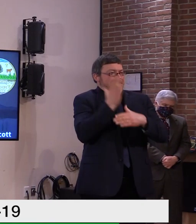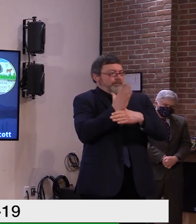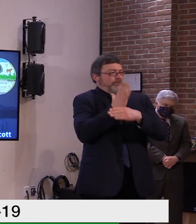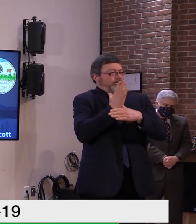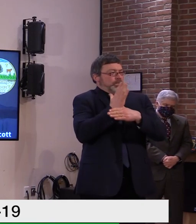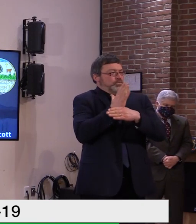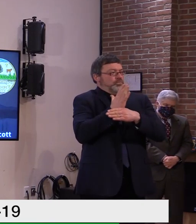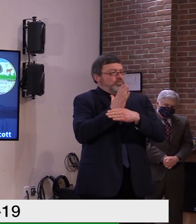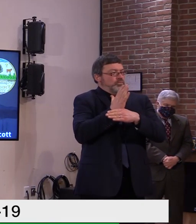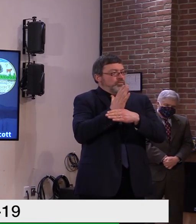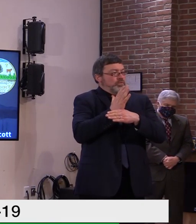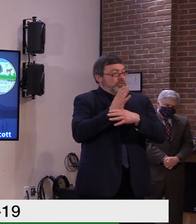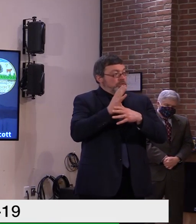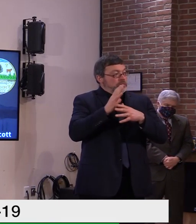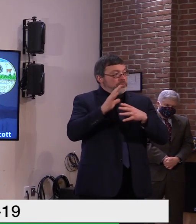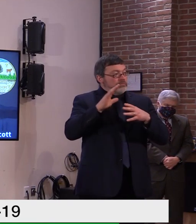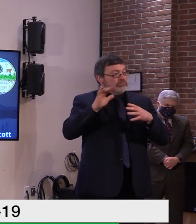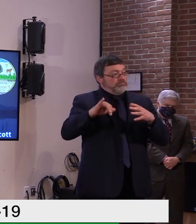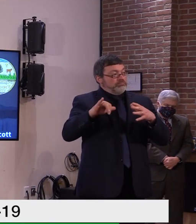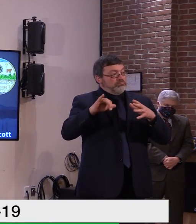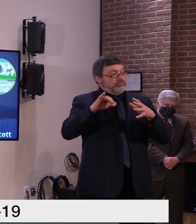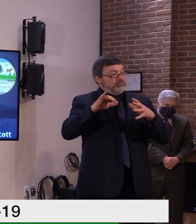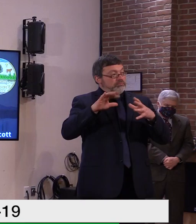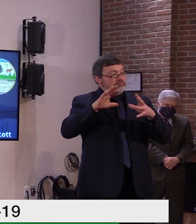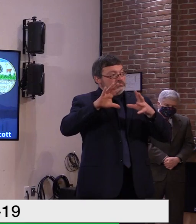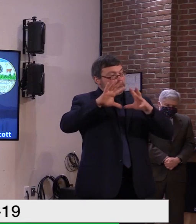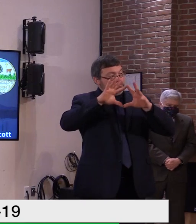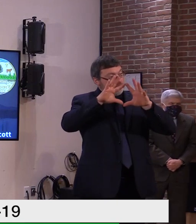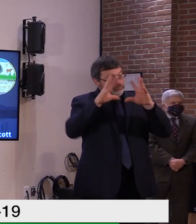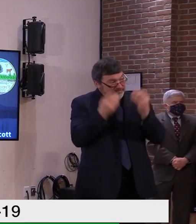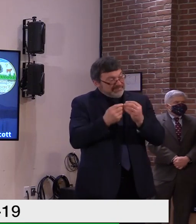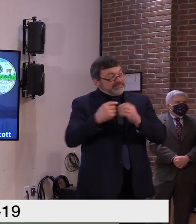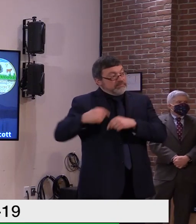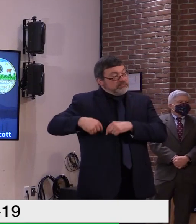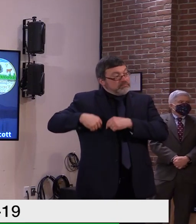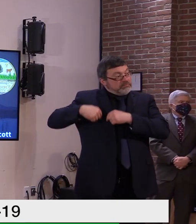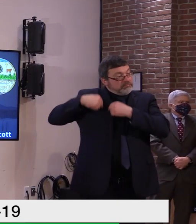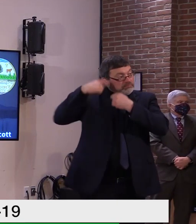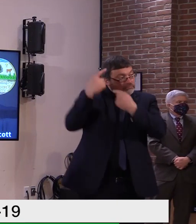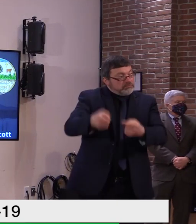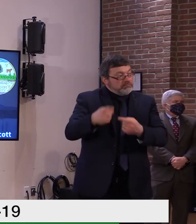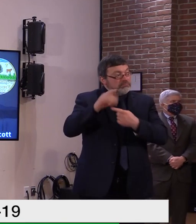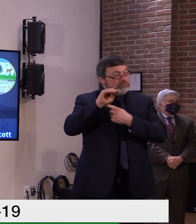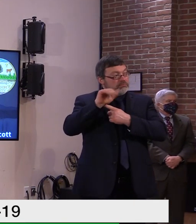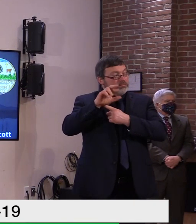pandemic to 7,412, and